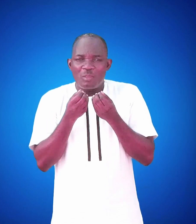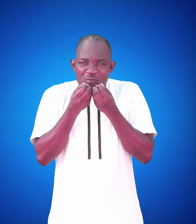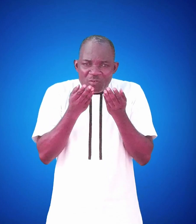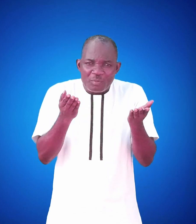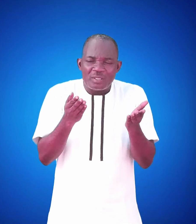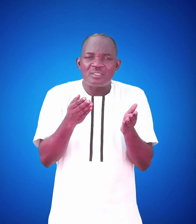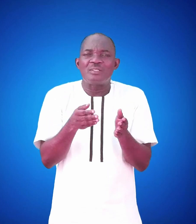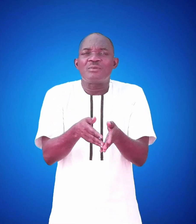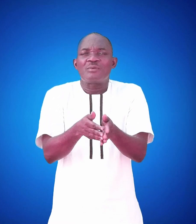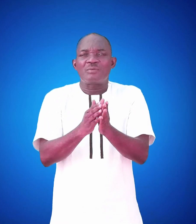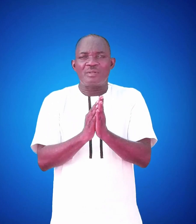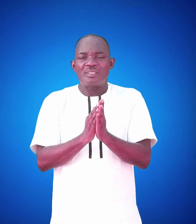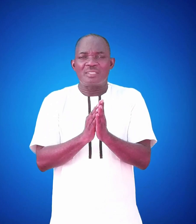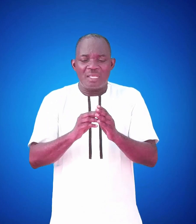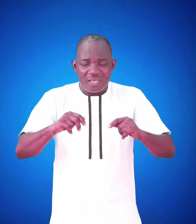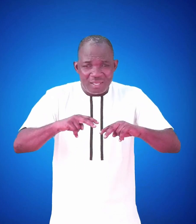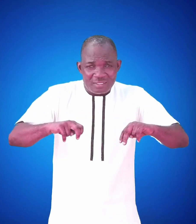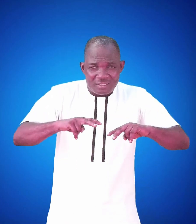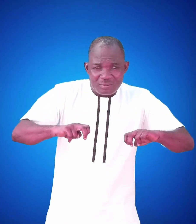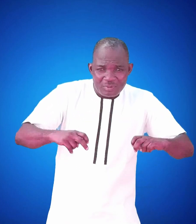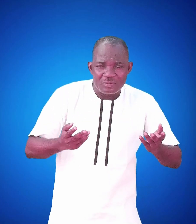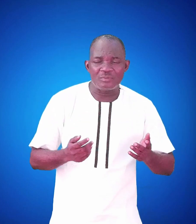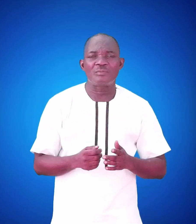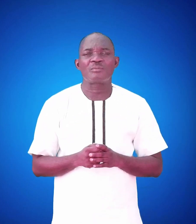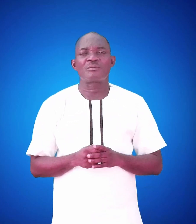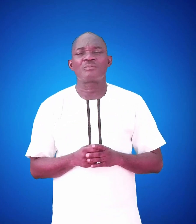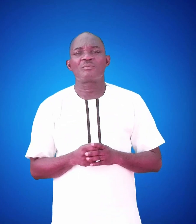update request assessment,